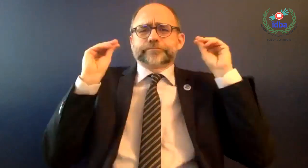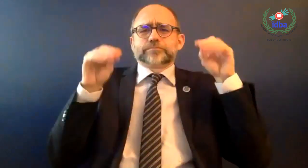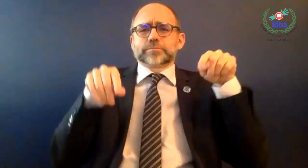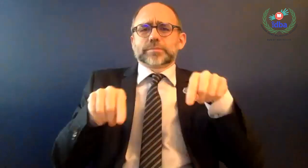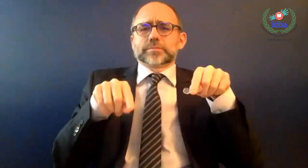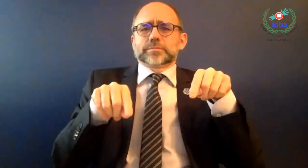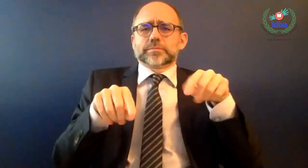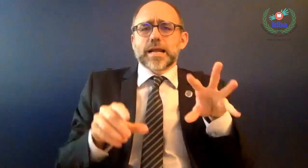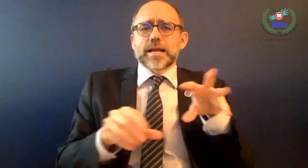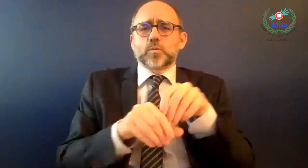education.